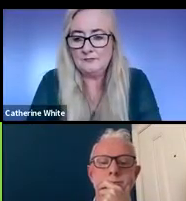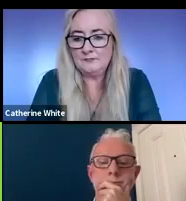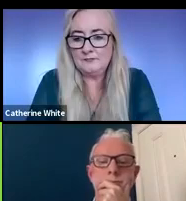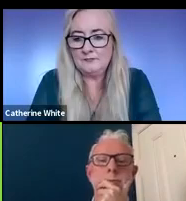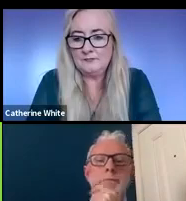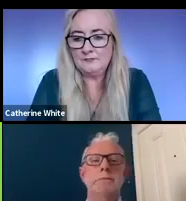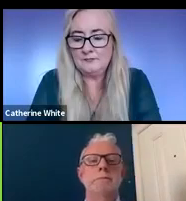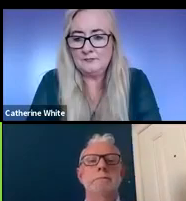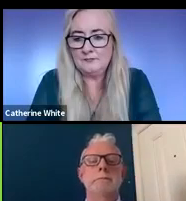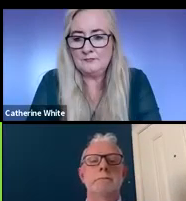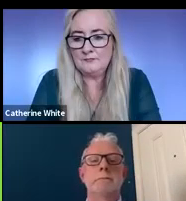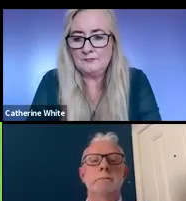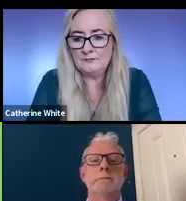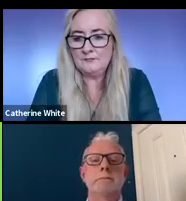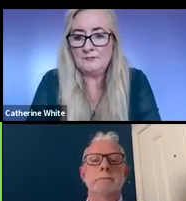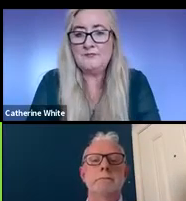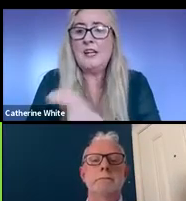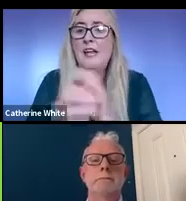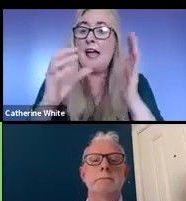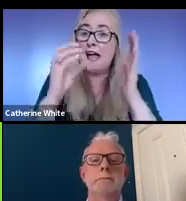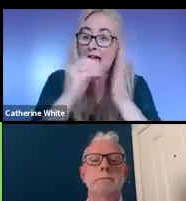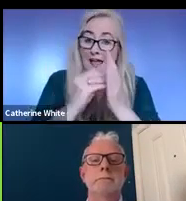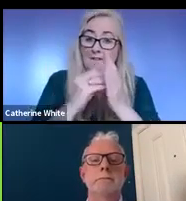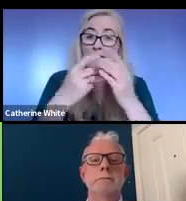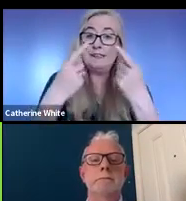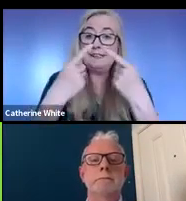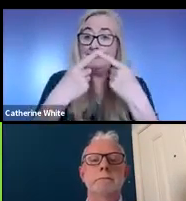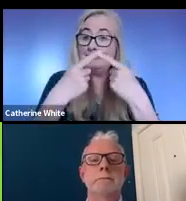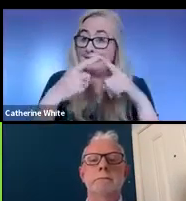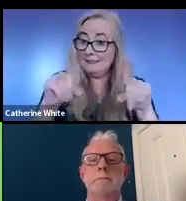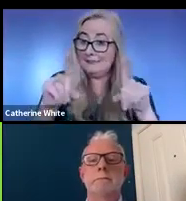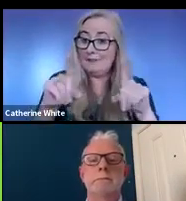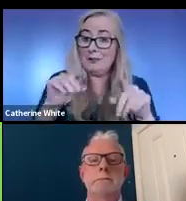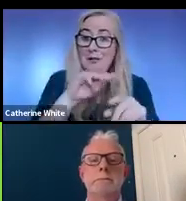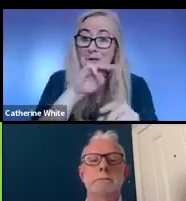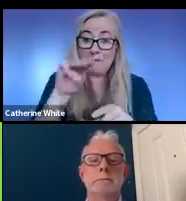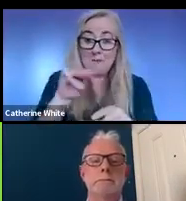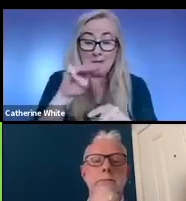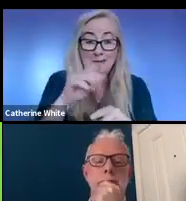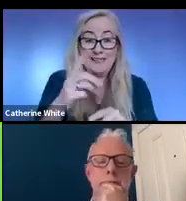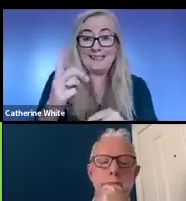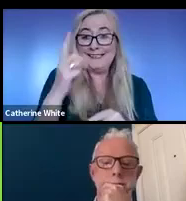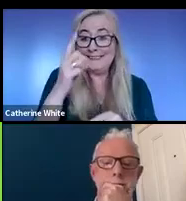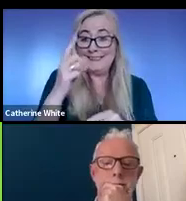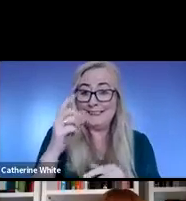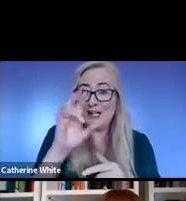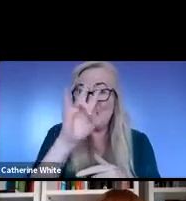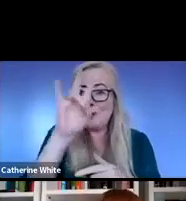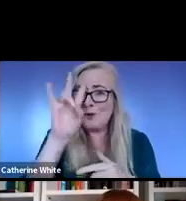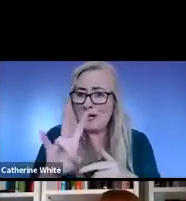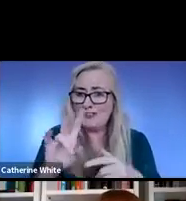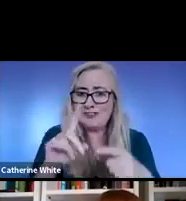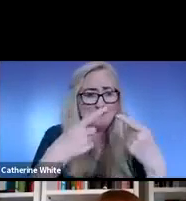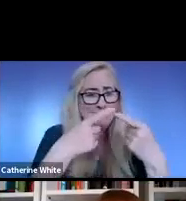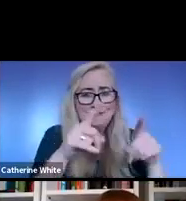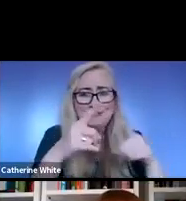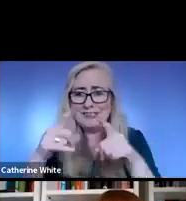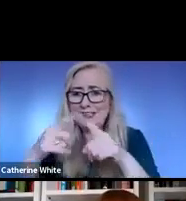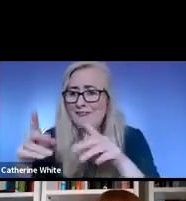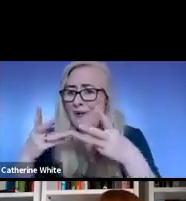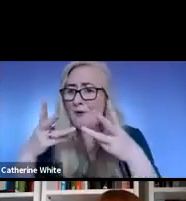A number of different attendees have been raising the question in one shape or form